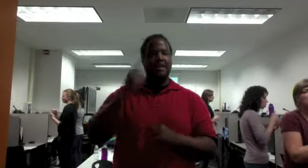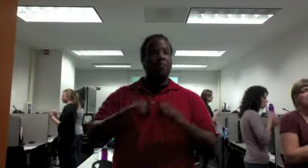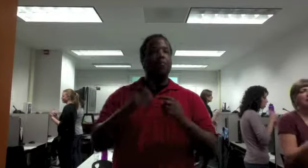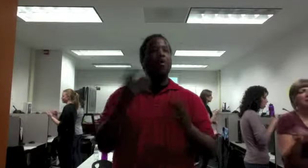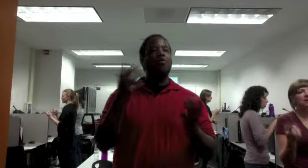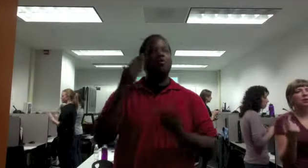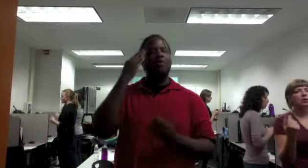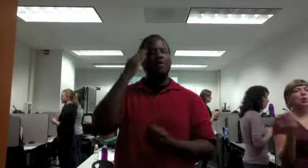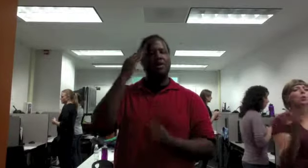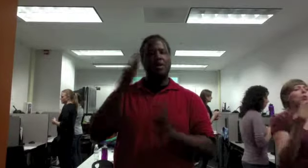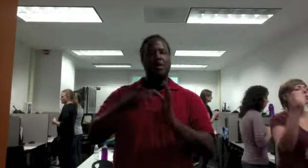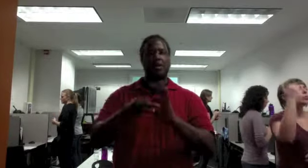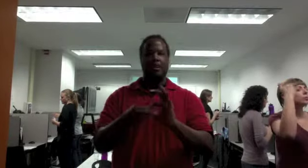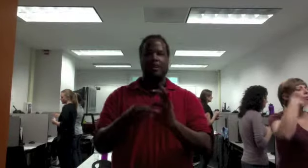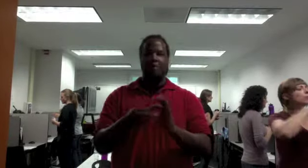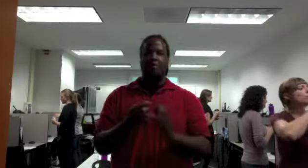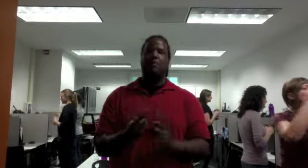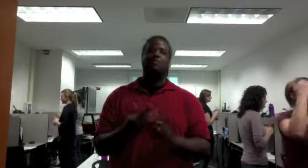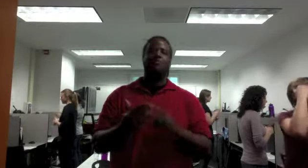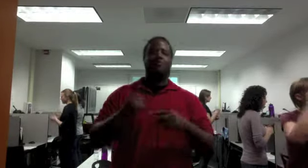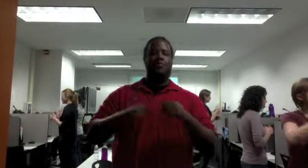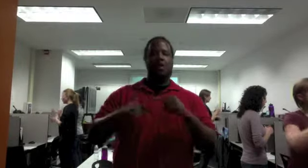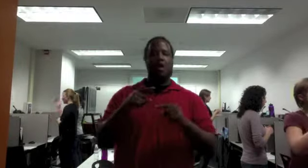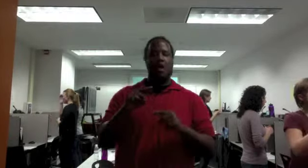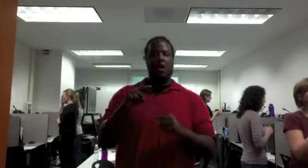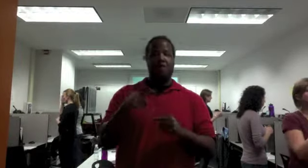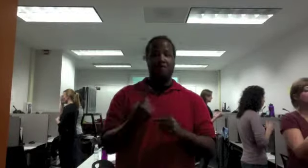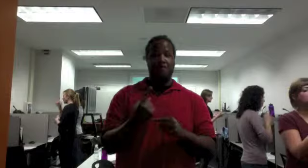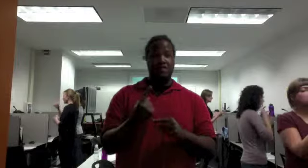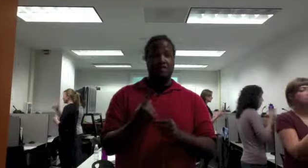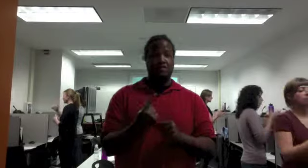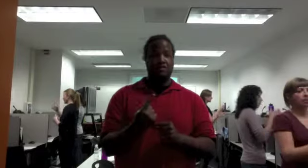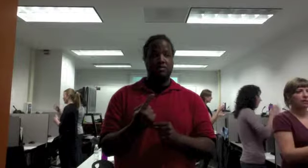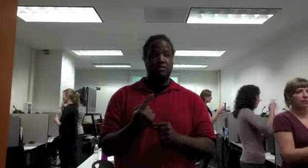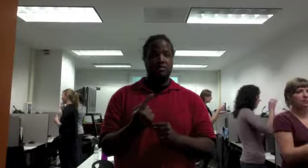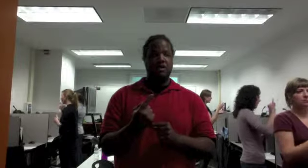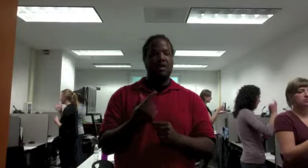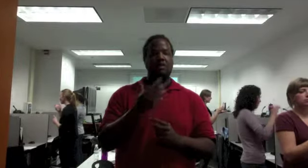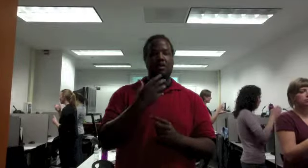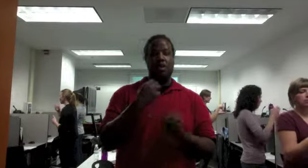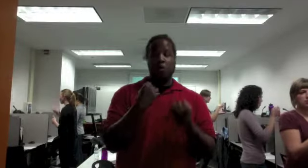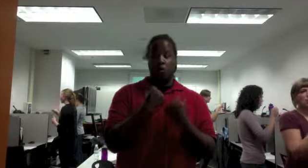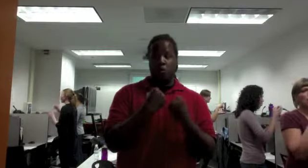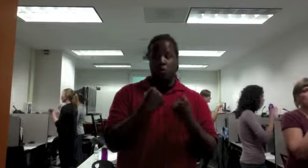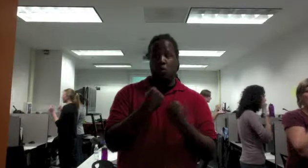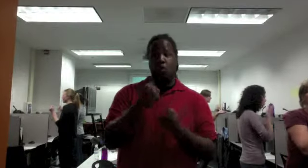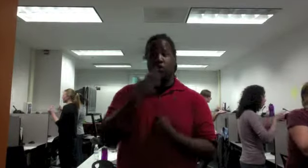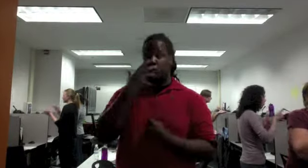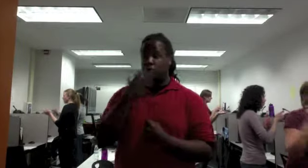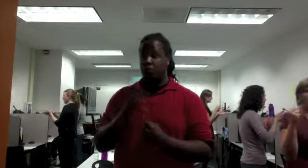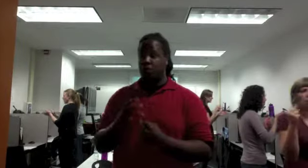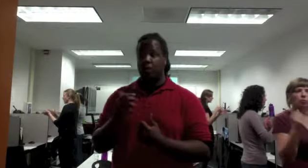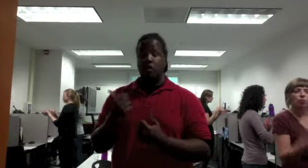got pretty close. What do we know about two things? First of all, this Pepsi, is it warm or cold? It's cold.